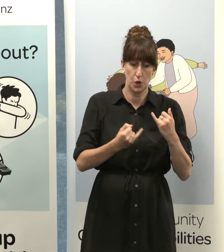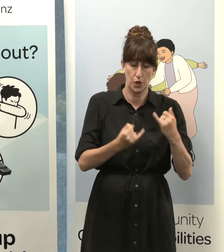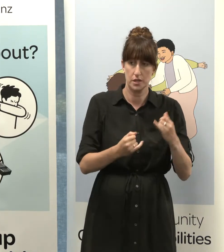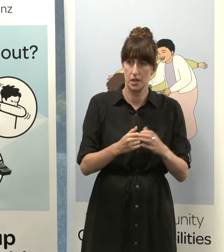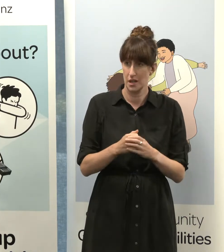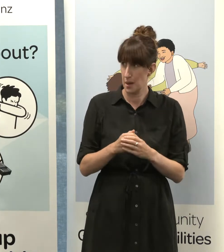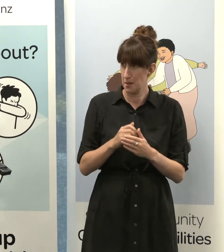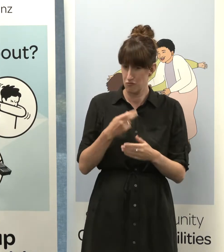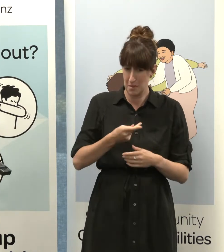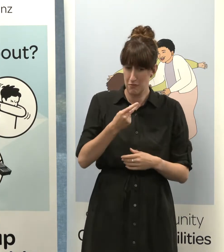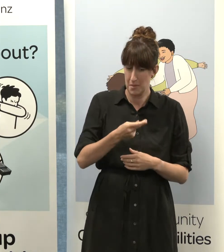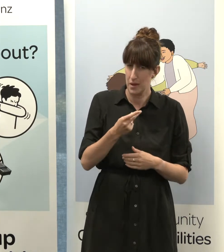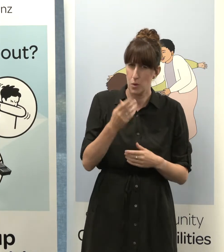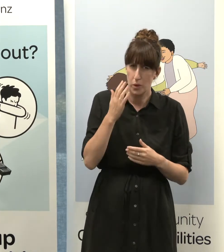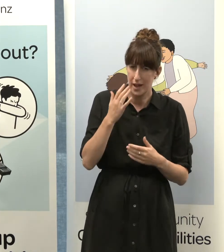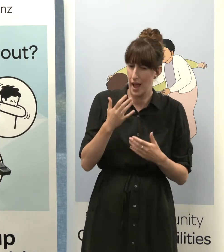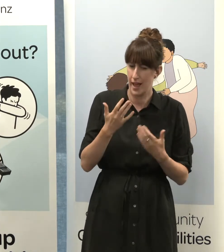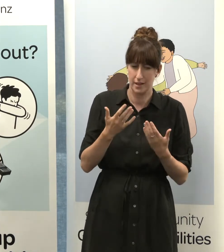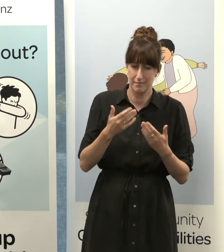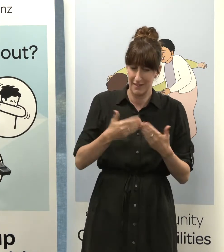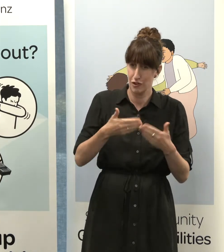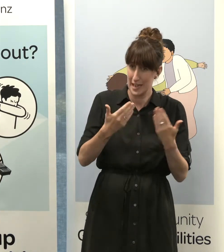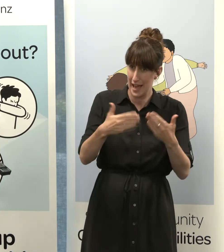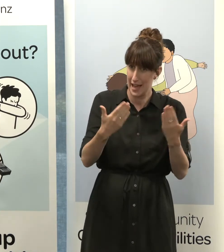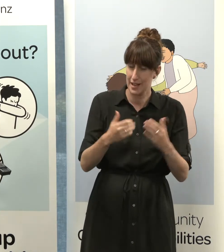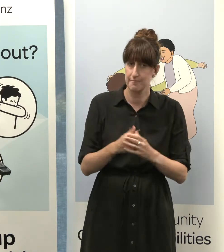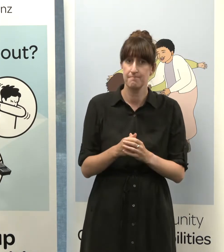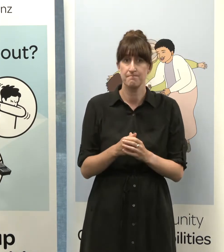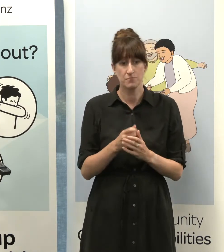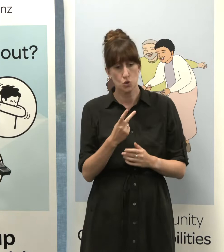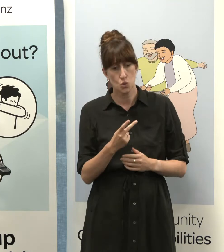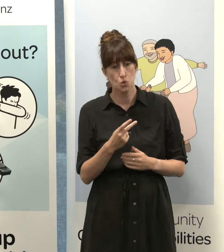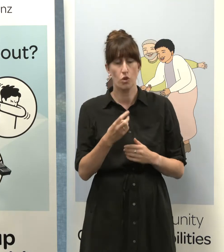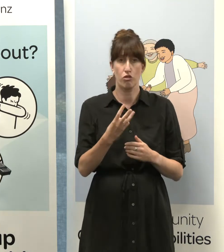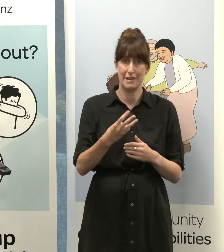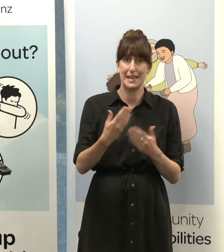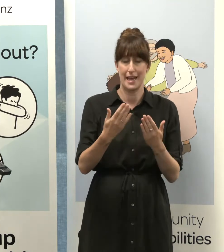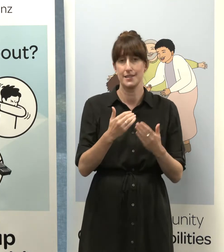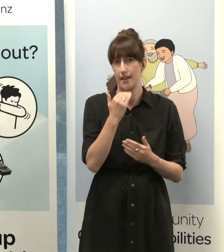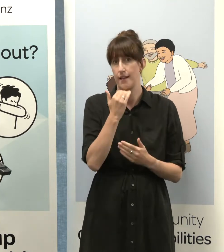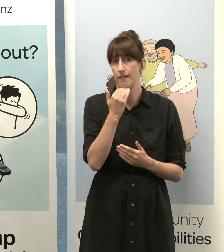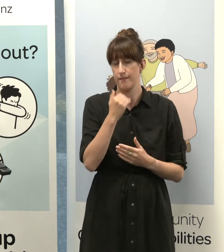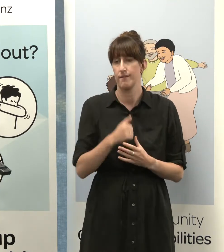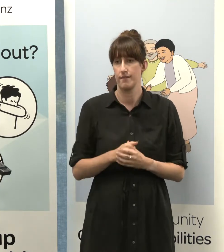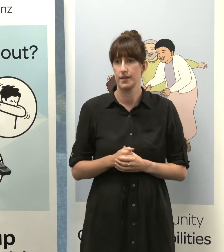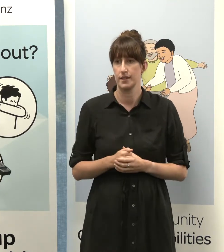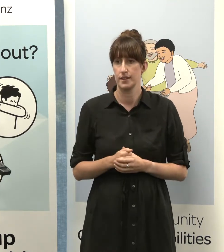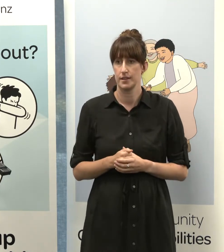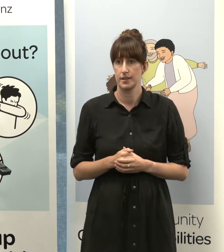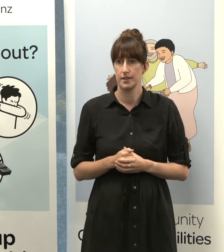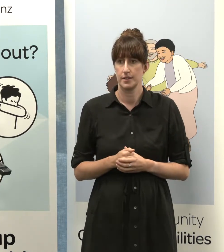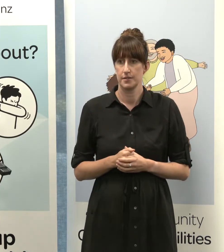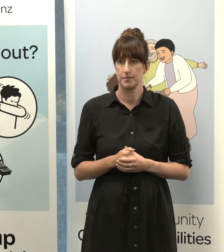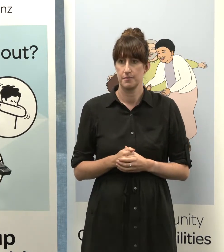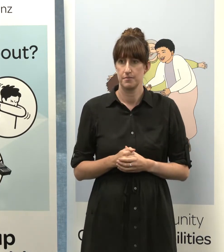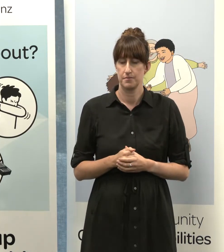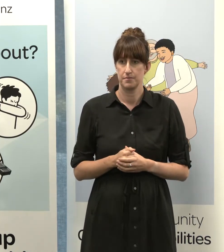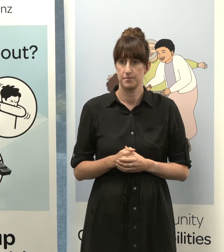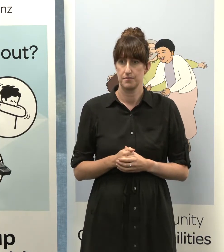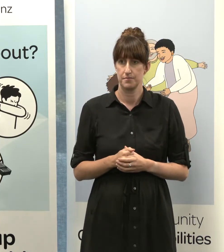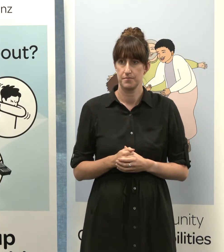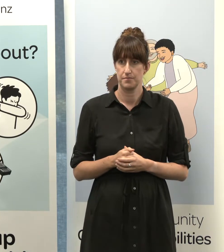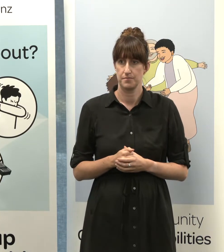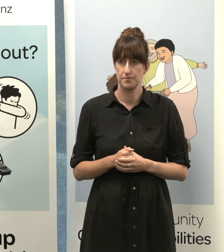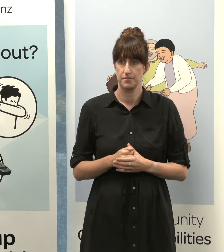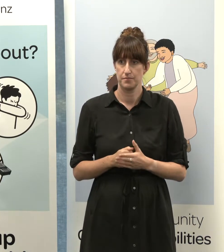daily? Usually every 2 or 3 days is enough. Yep. Why is it that the majority of people